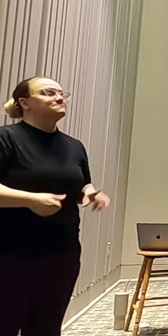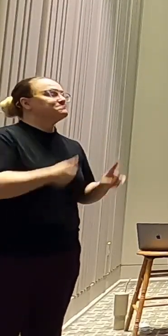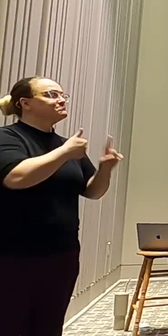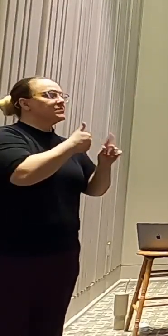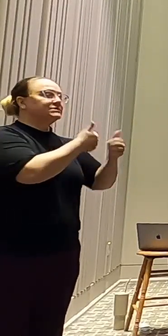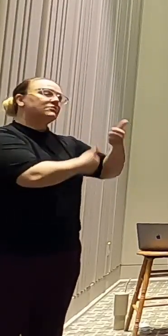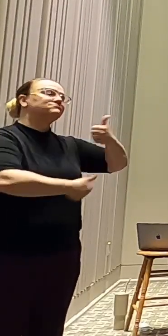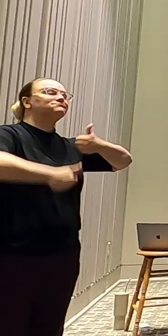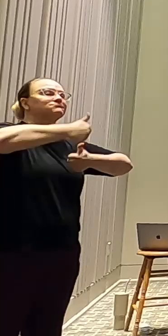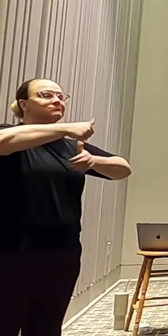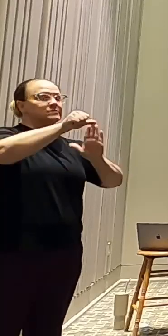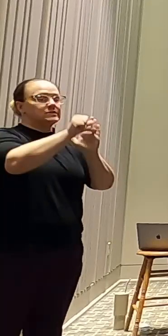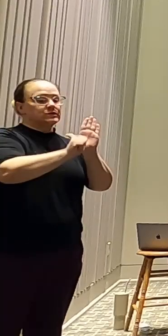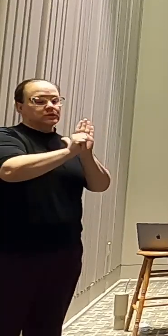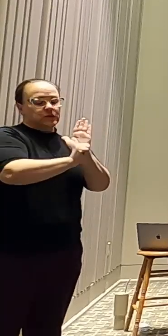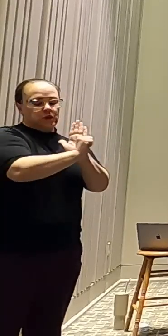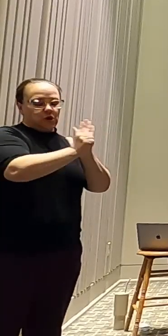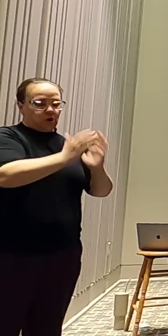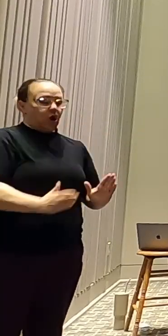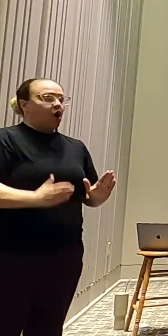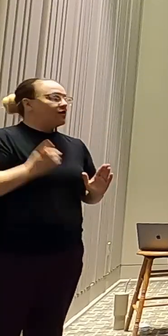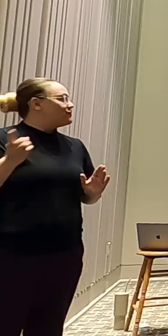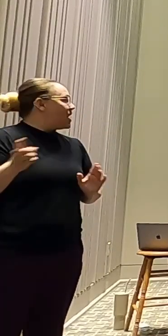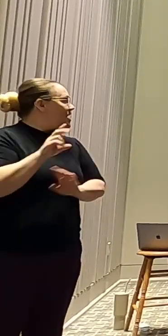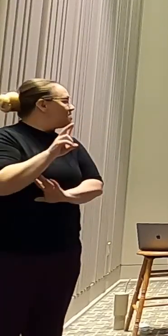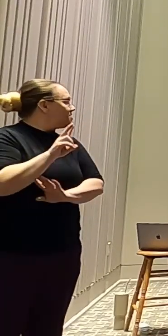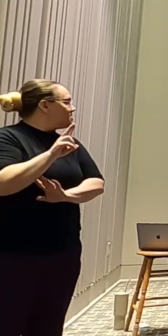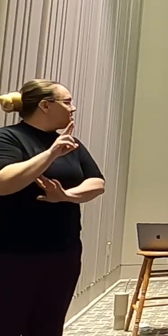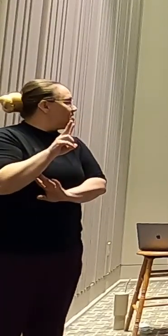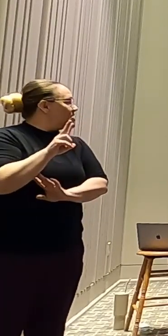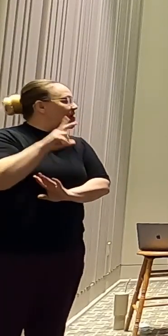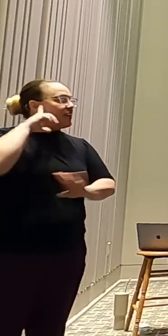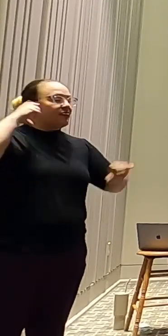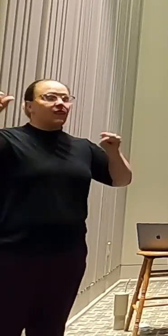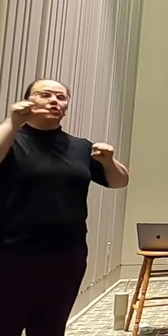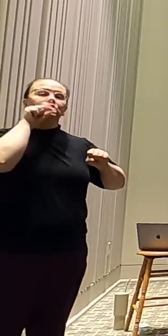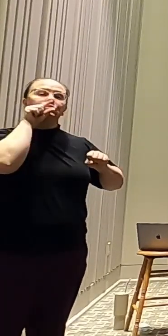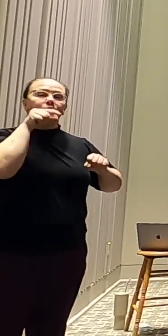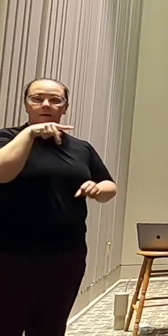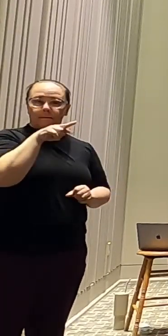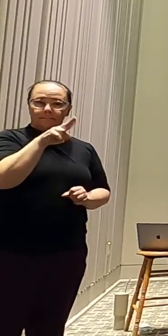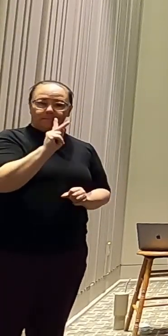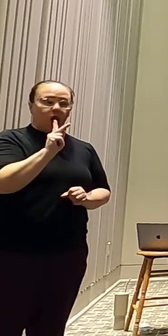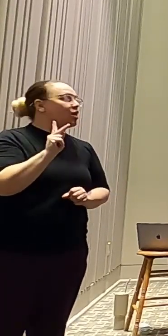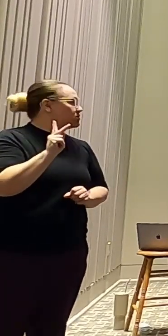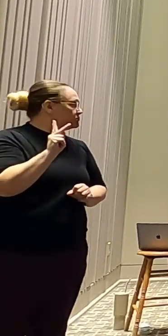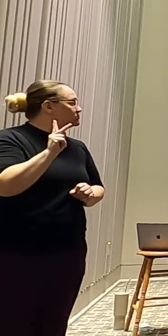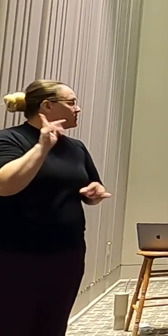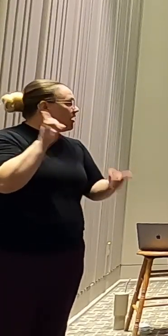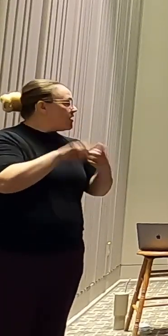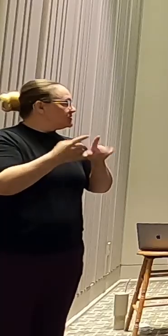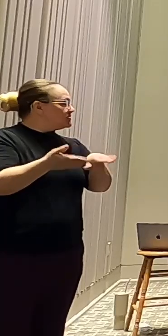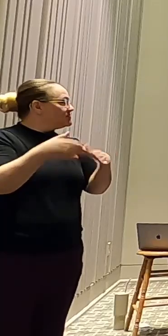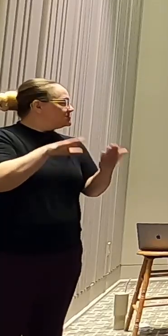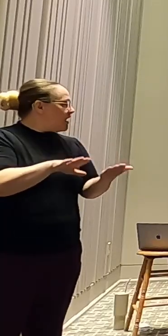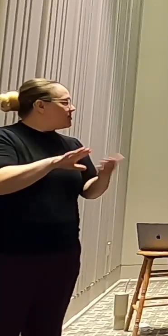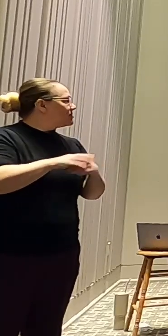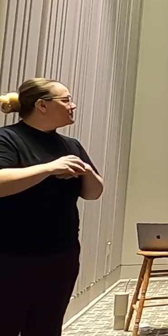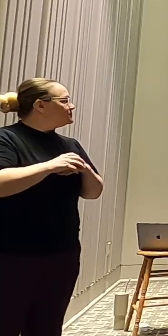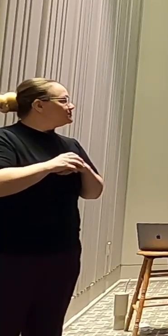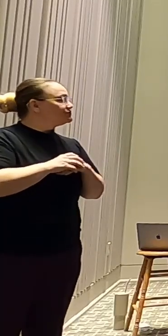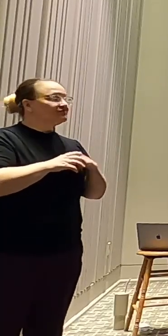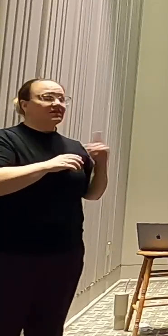Thunderbird Park in Victoria, British Columbia from 1952 until his death in 1962. So Thunderbird Park was established